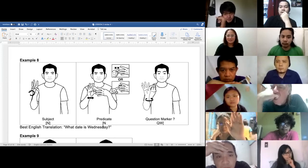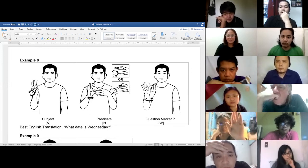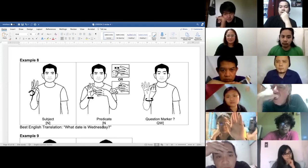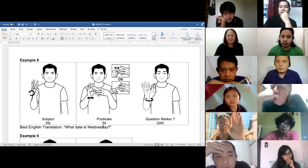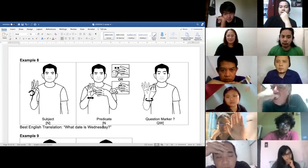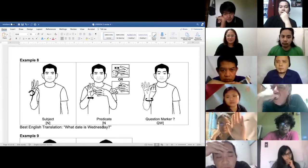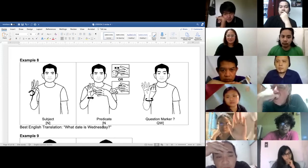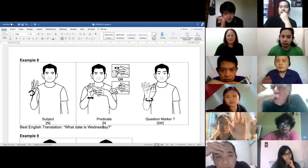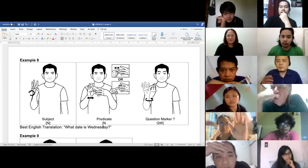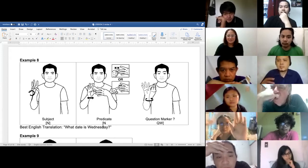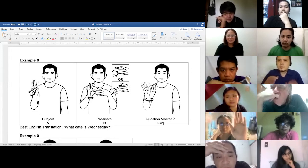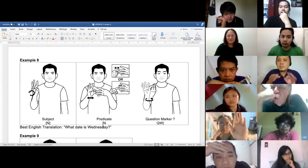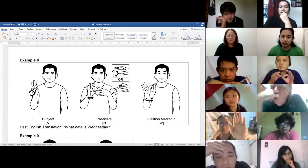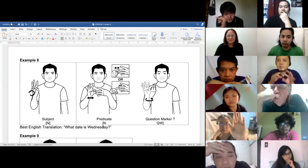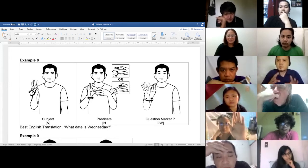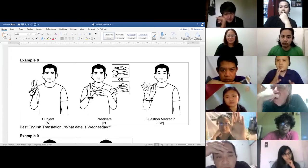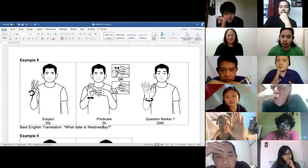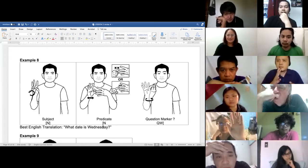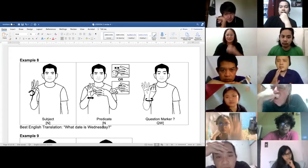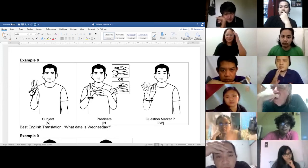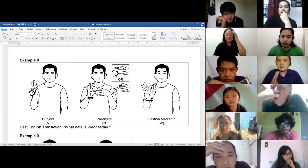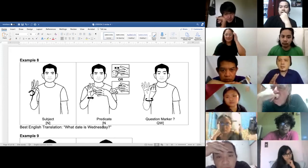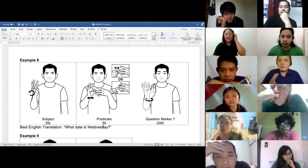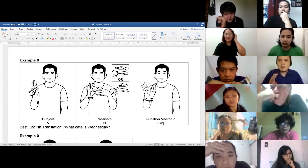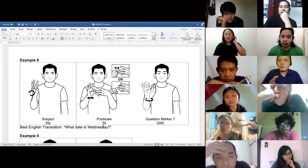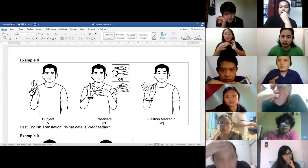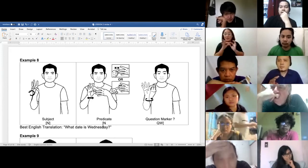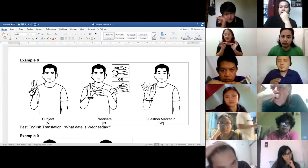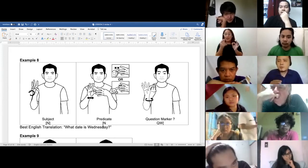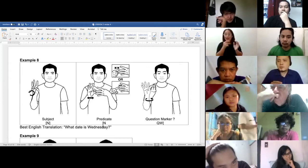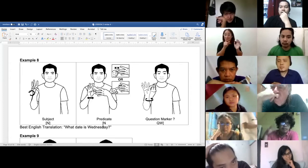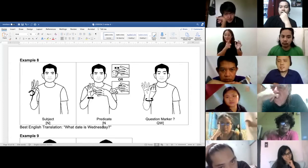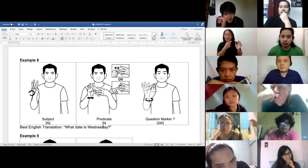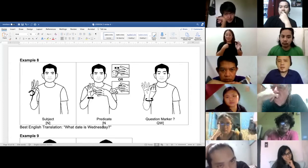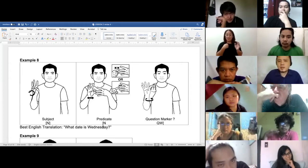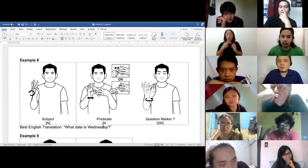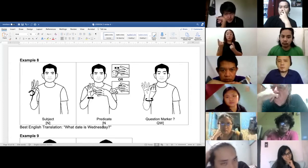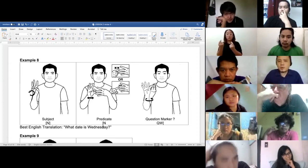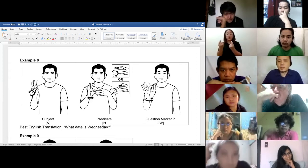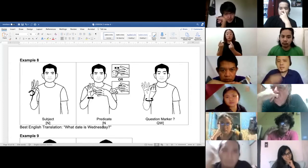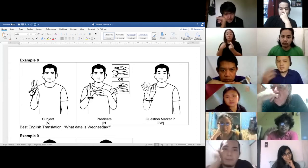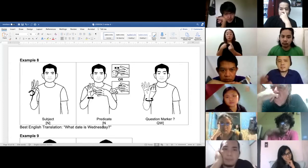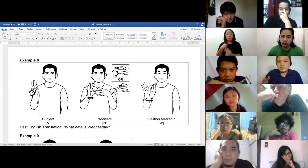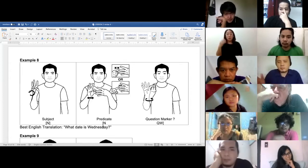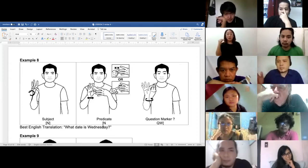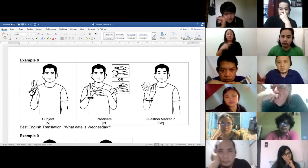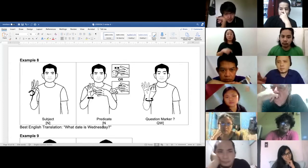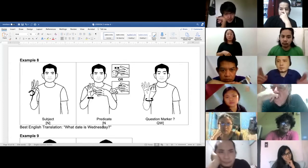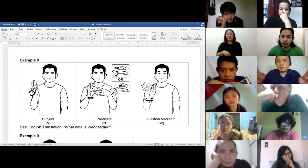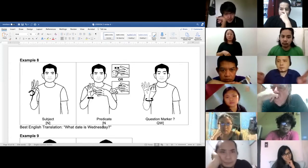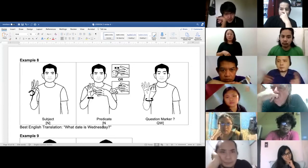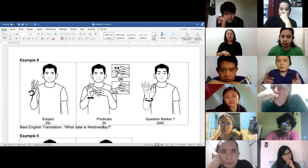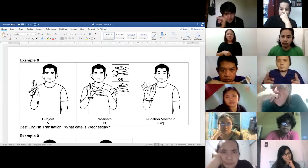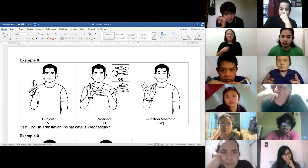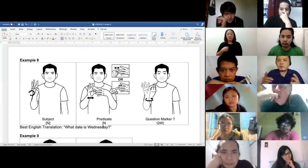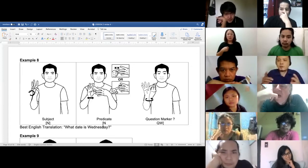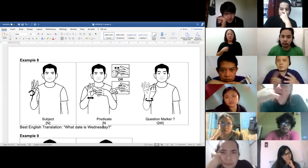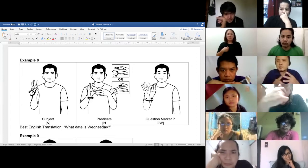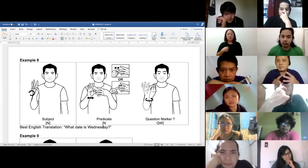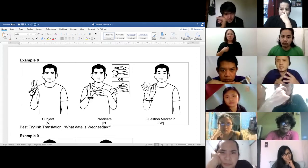We use, this is the interpreter speaking. Okay. We usually say what day, like we don't refer to the second or the